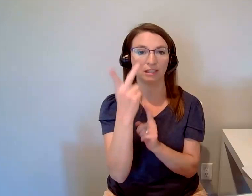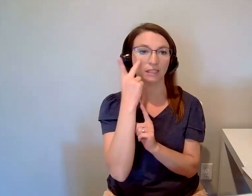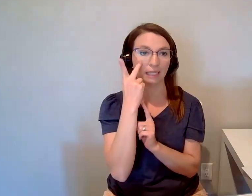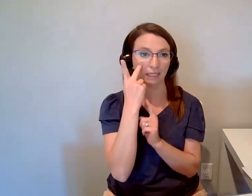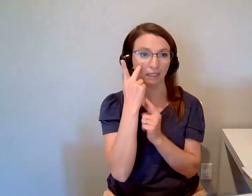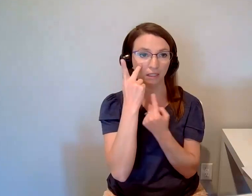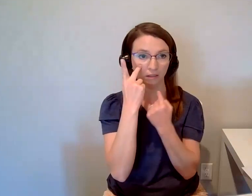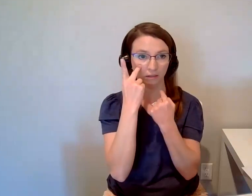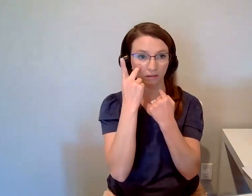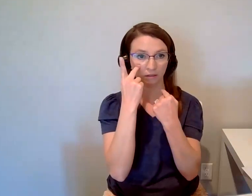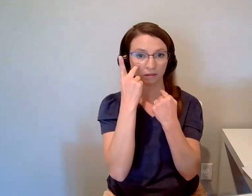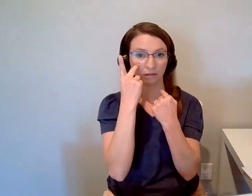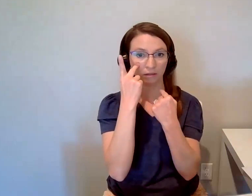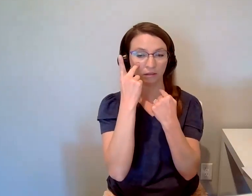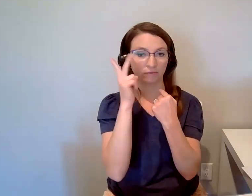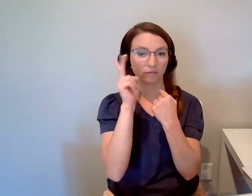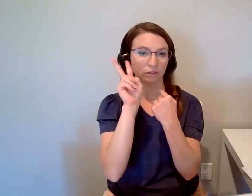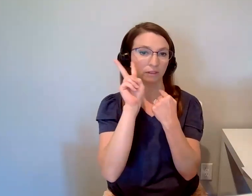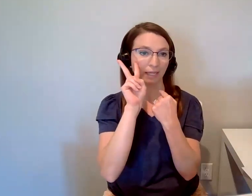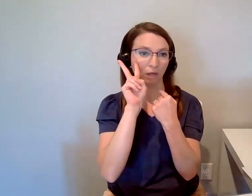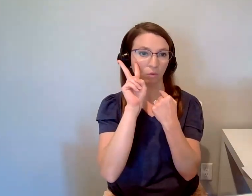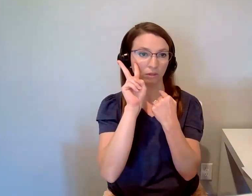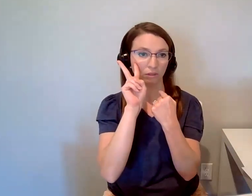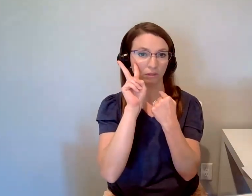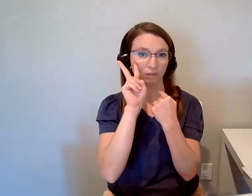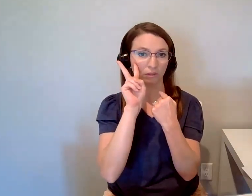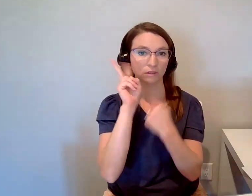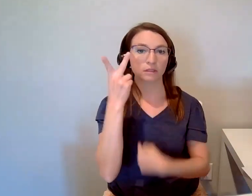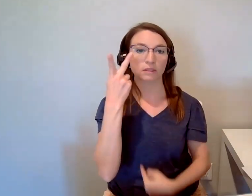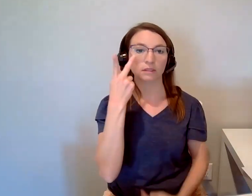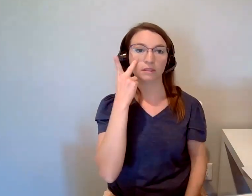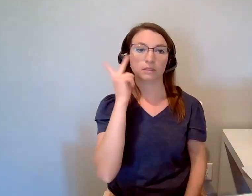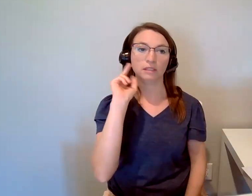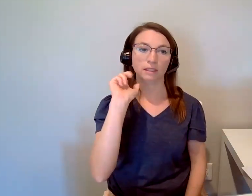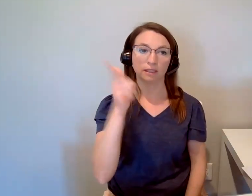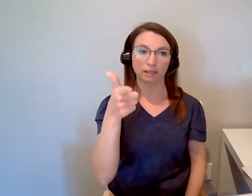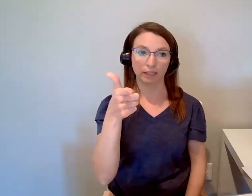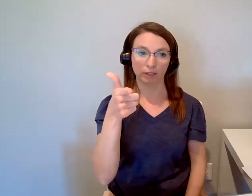is in versus out. See later.